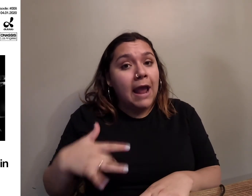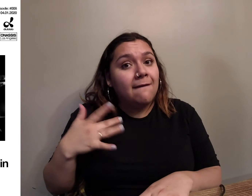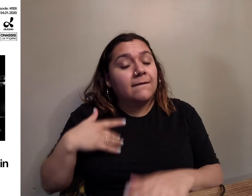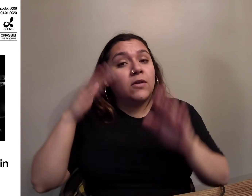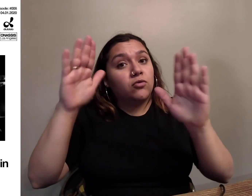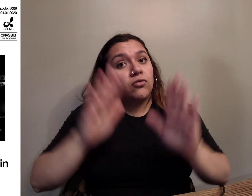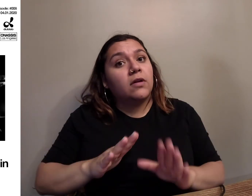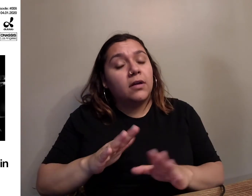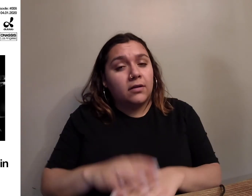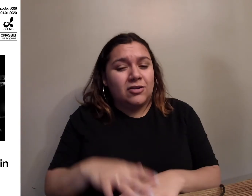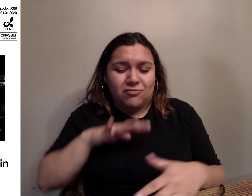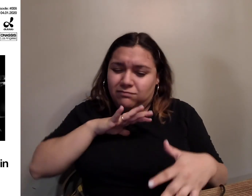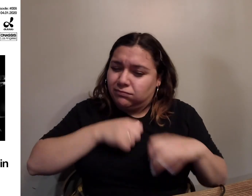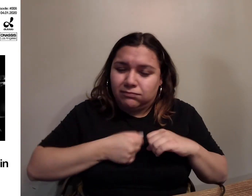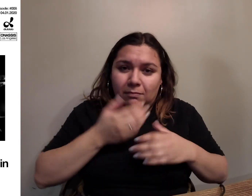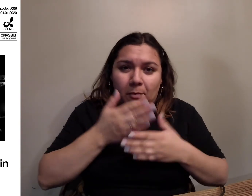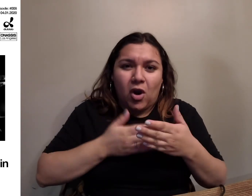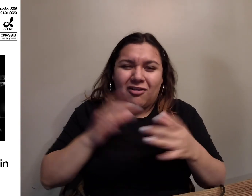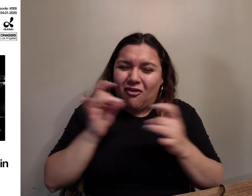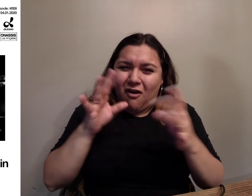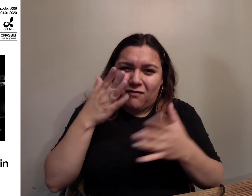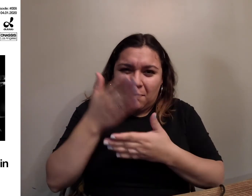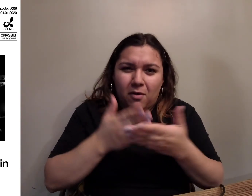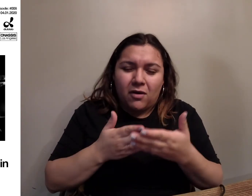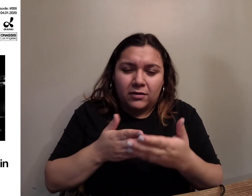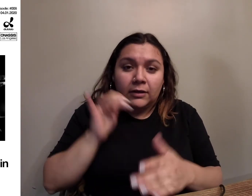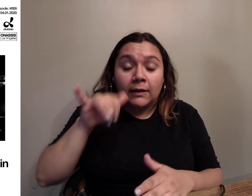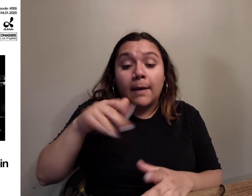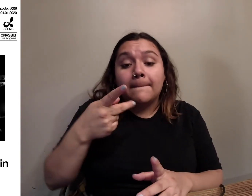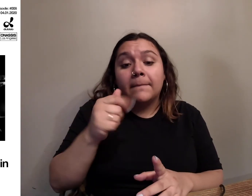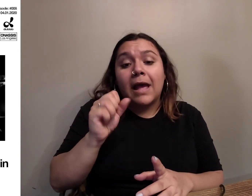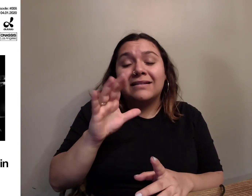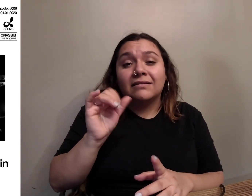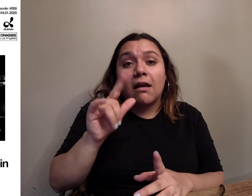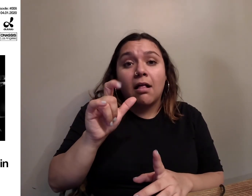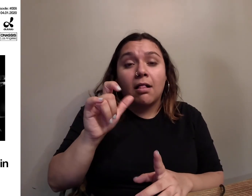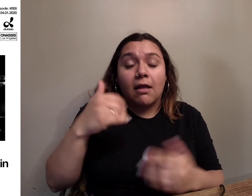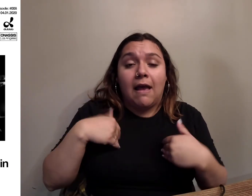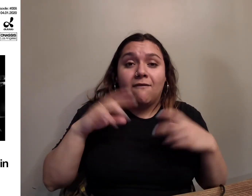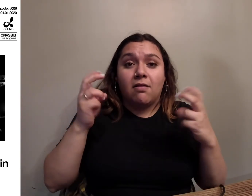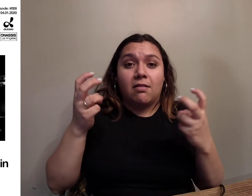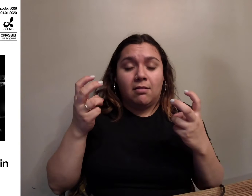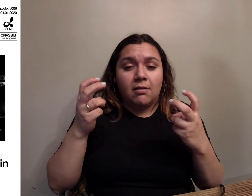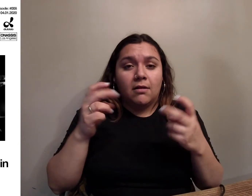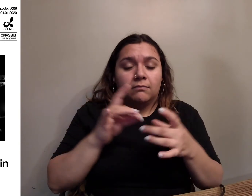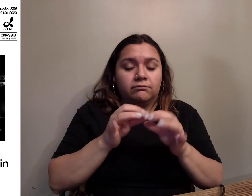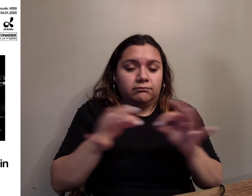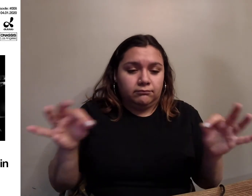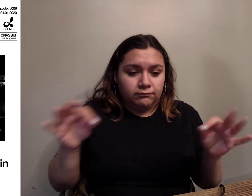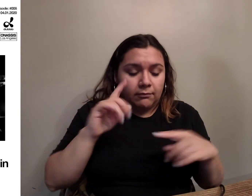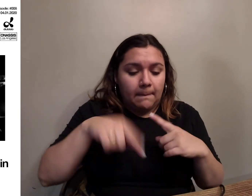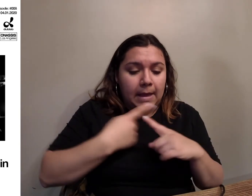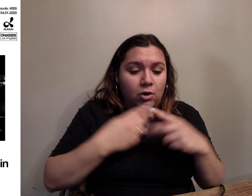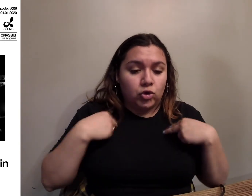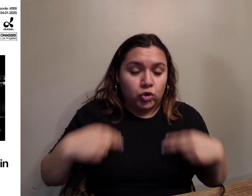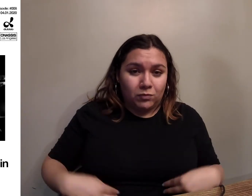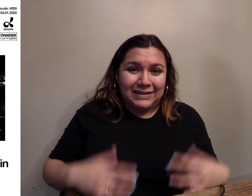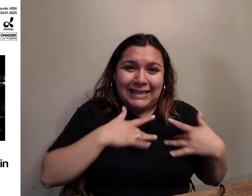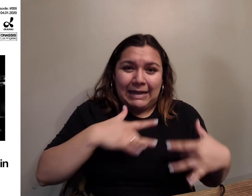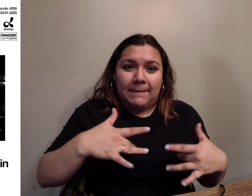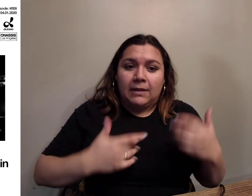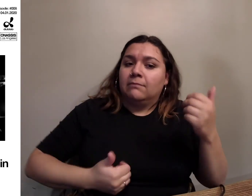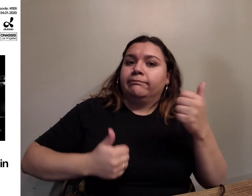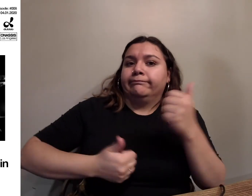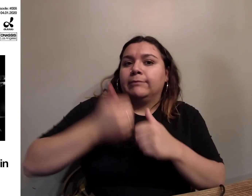great, the wretchedness part. And, you know, and Pascal has this line about the human being is a reed, the weakest in nature,